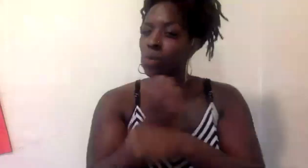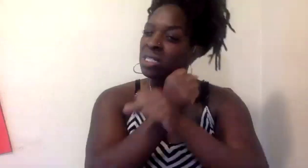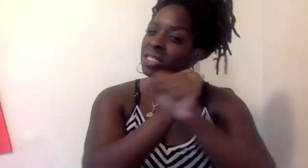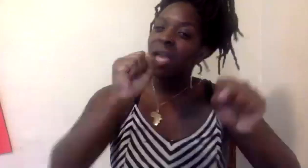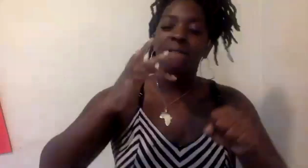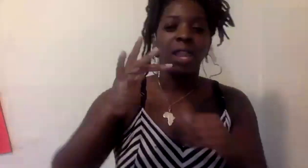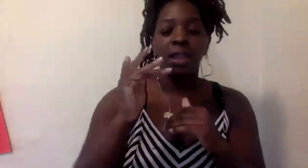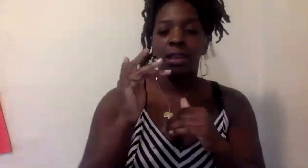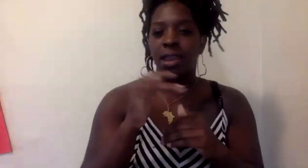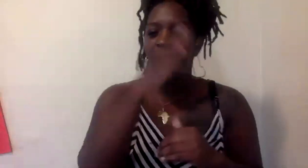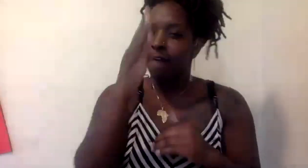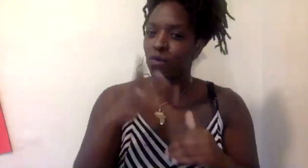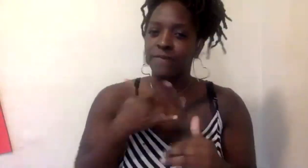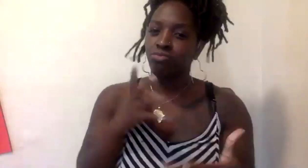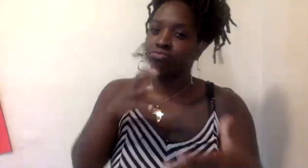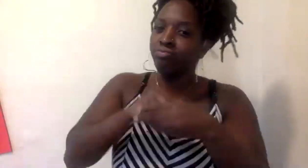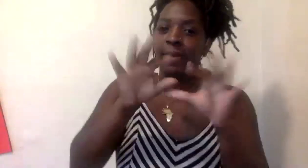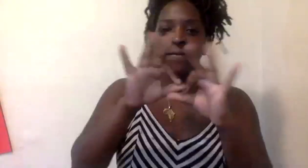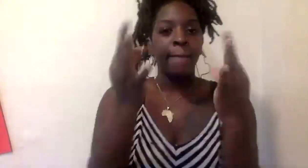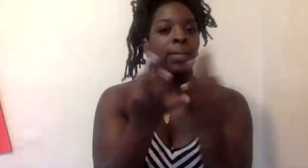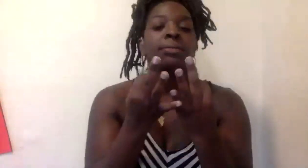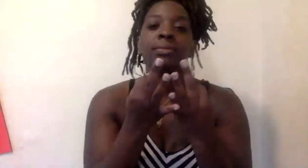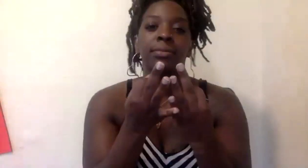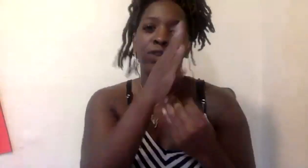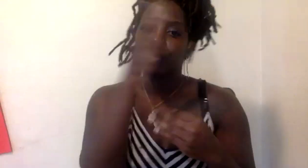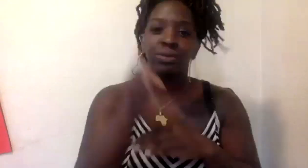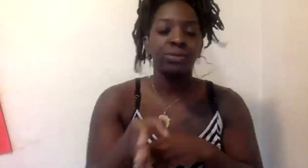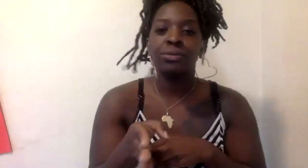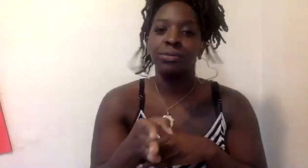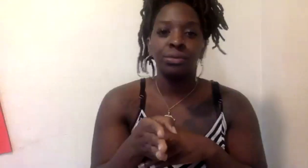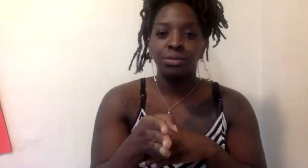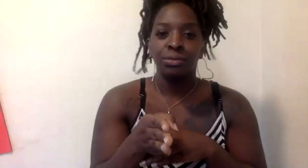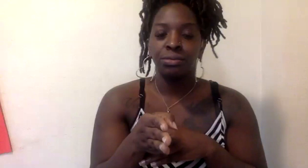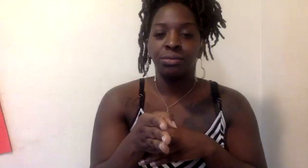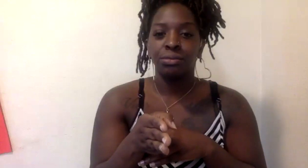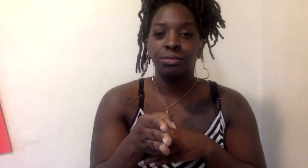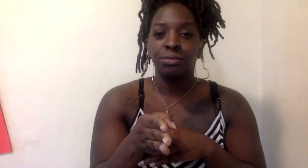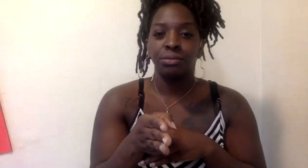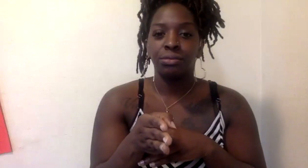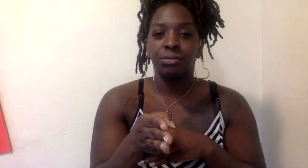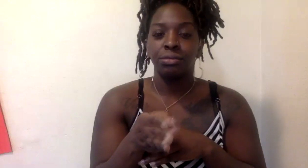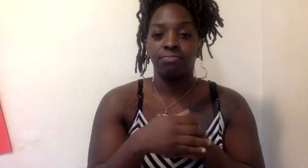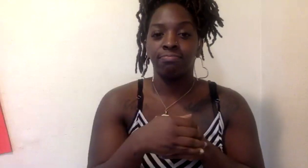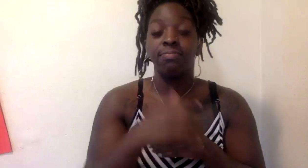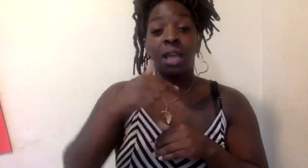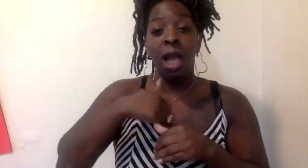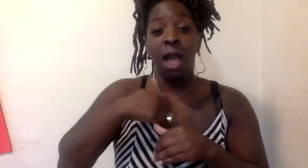felt comfortable, I've never felt safe, and I've never felt included in the DCS family in all my time of working